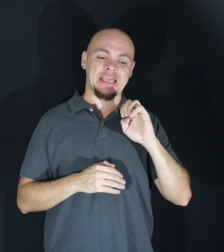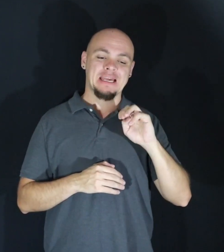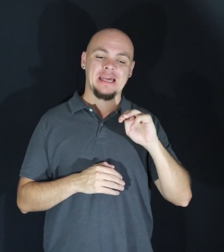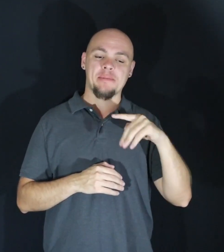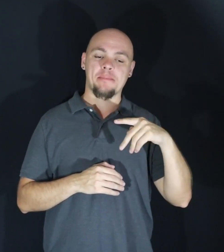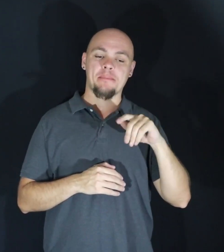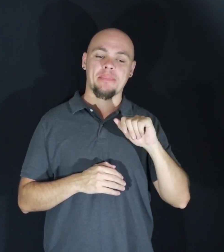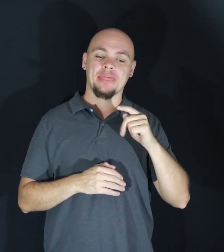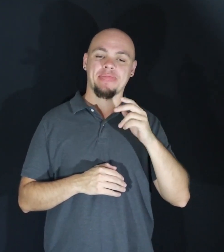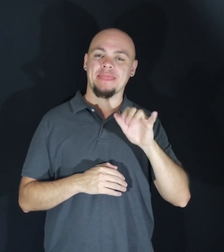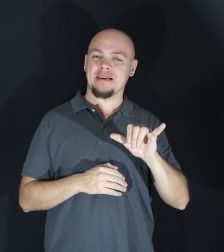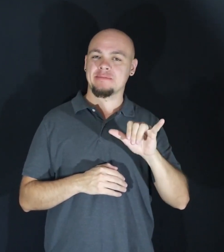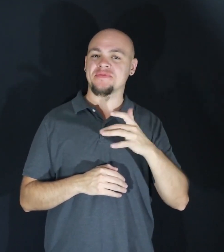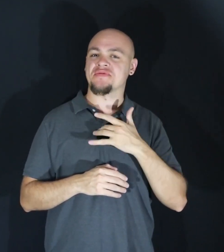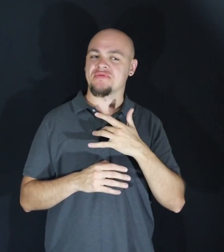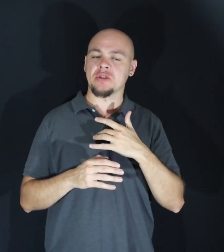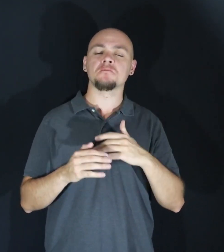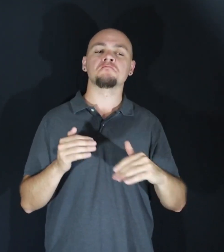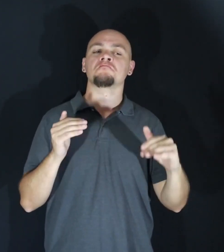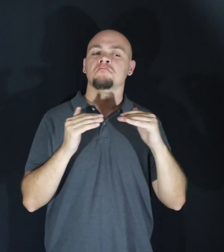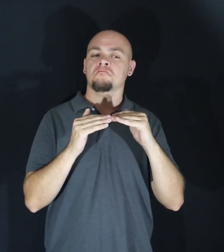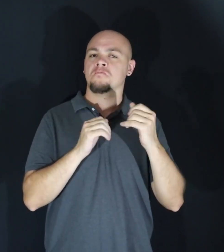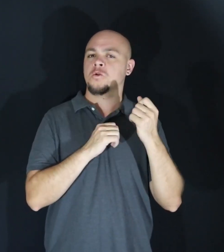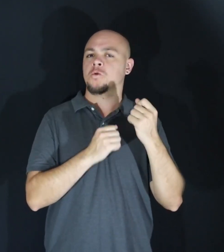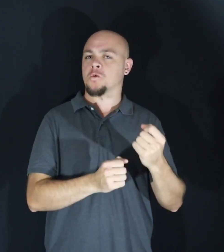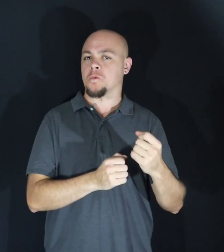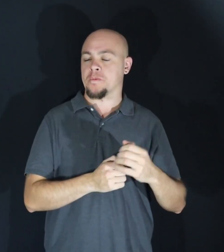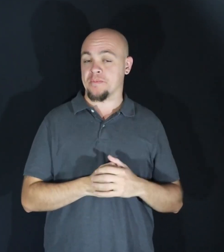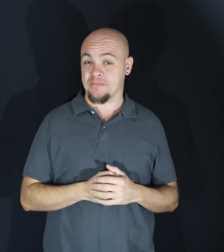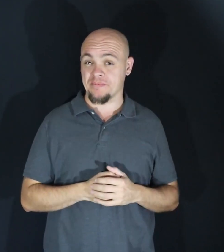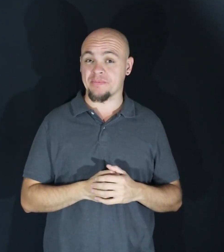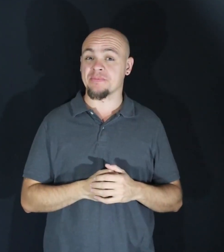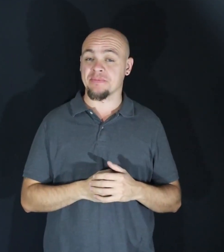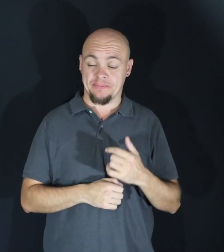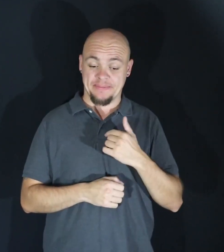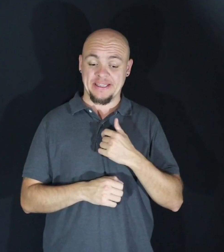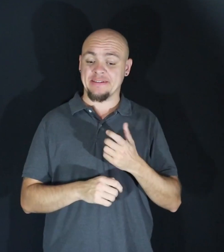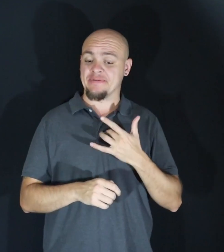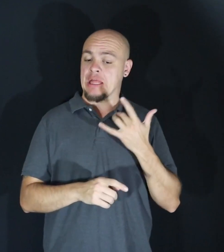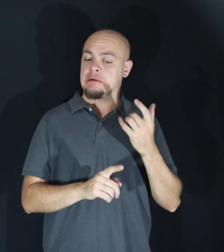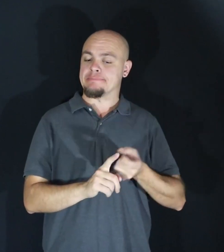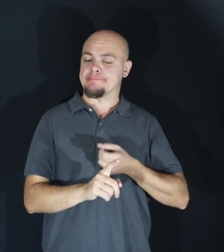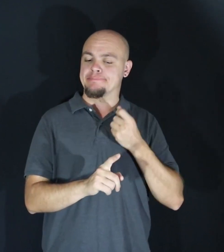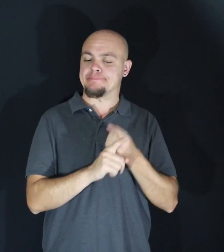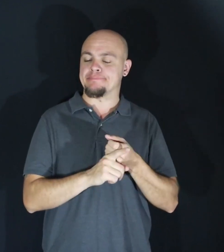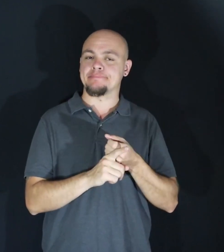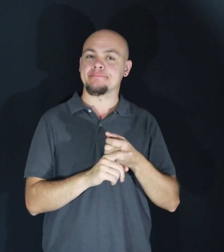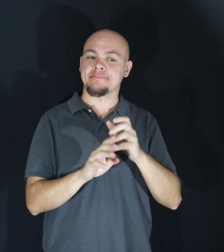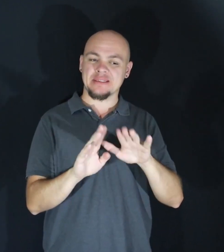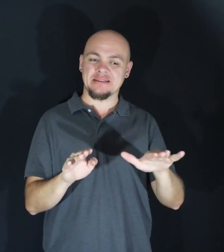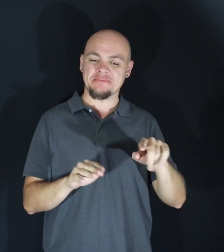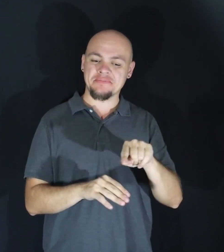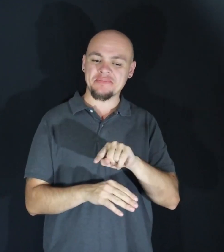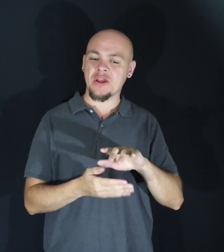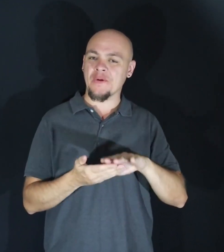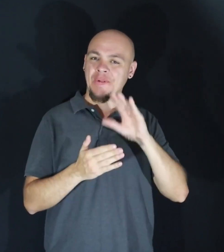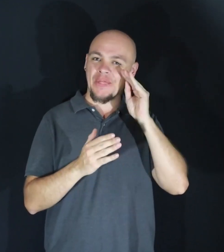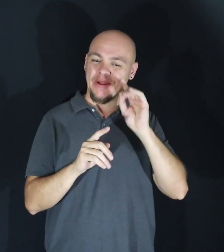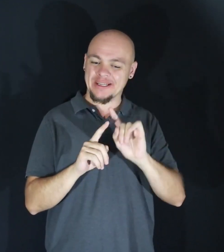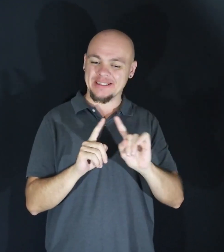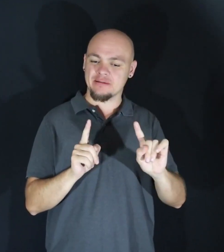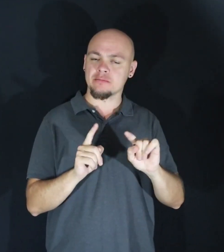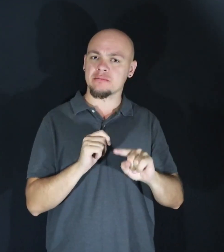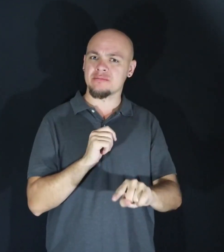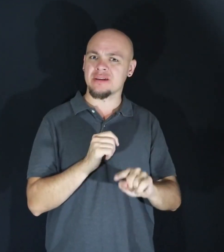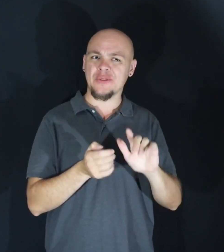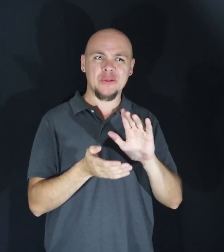strong sense of fairness. It really impacted me when I saw kids with learning differences being punished